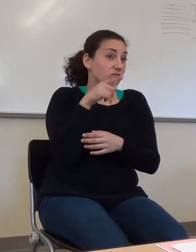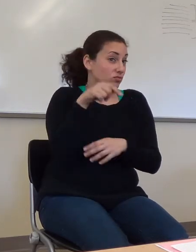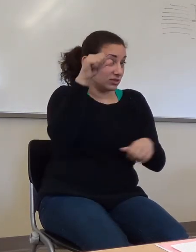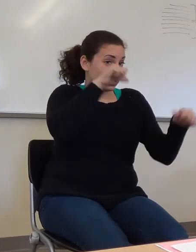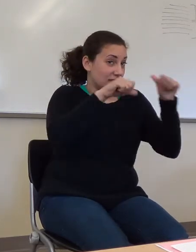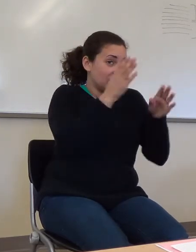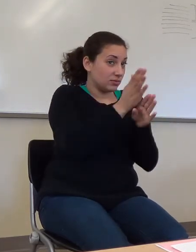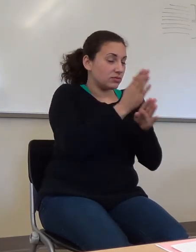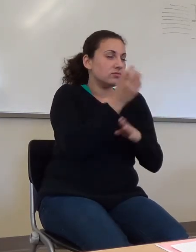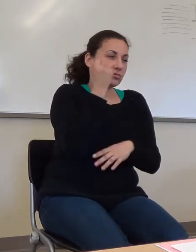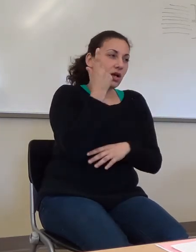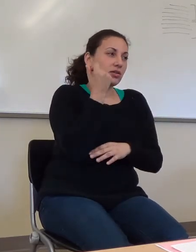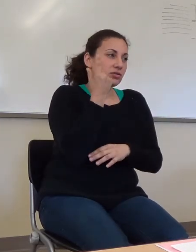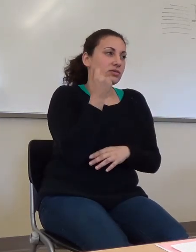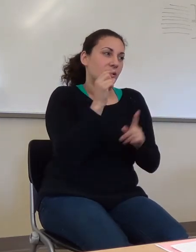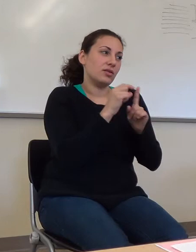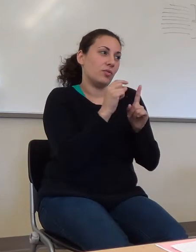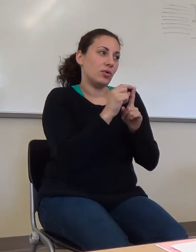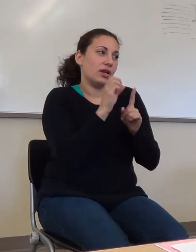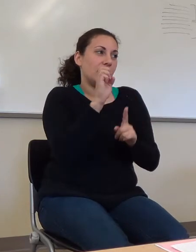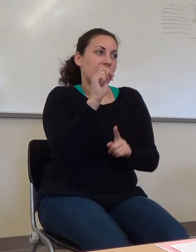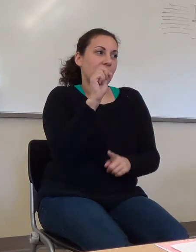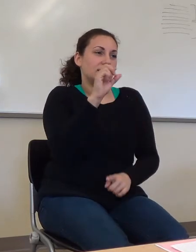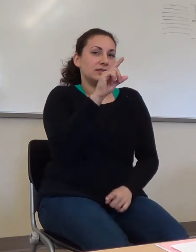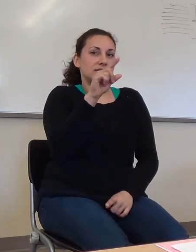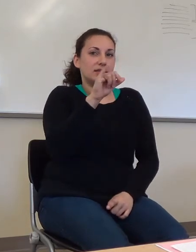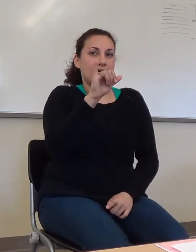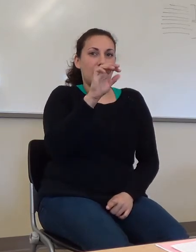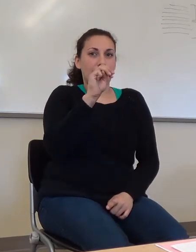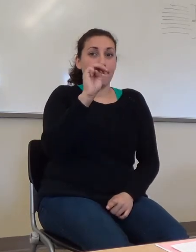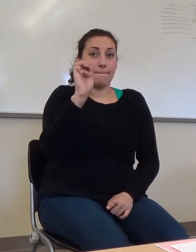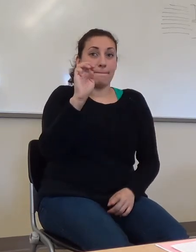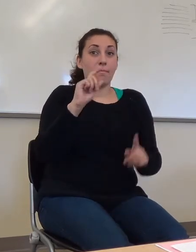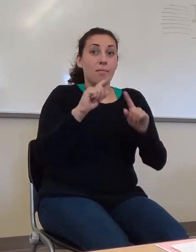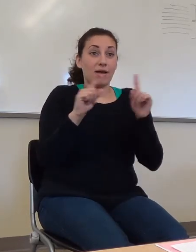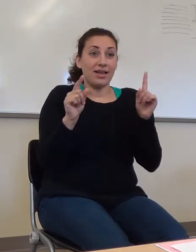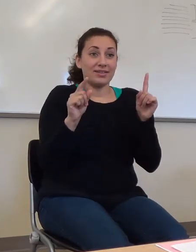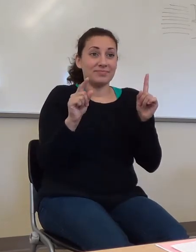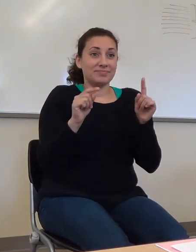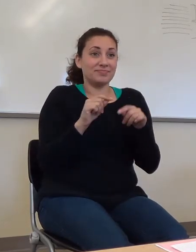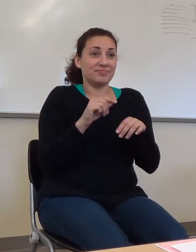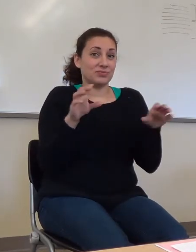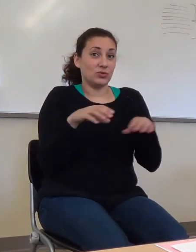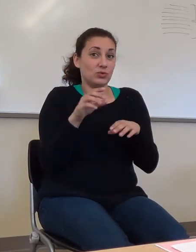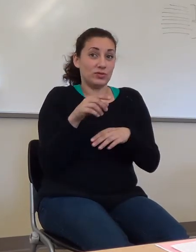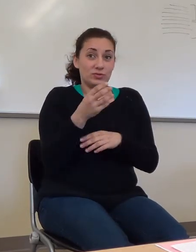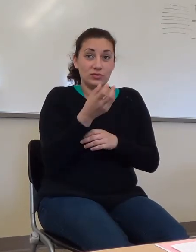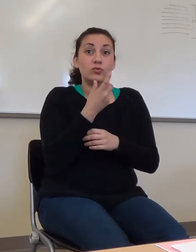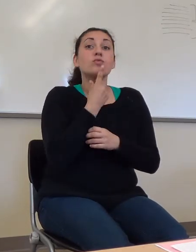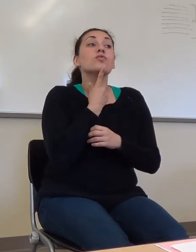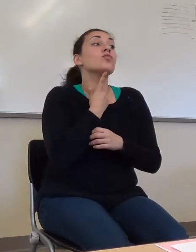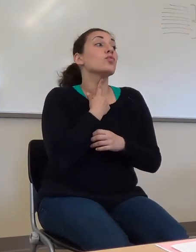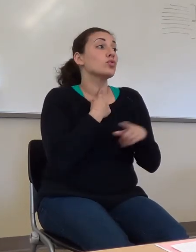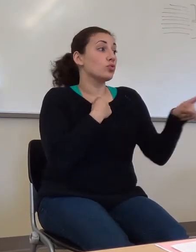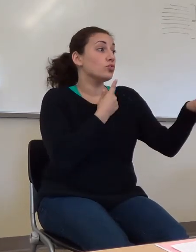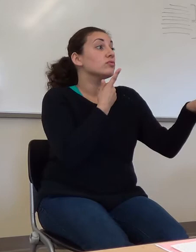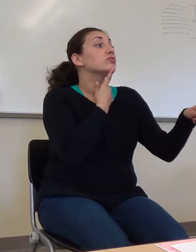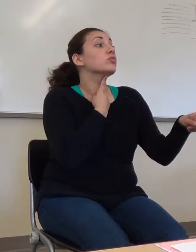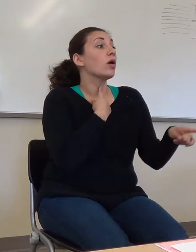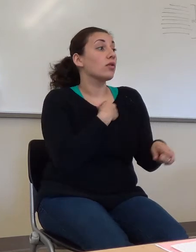probably understand that. But basically, what you're doing when you swallow food,